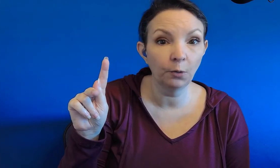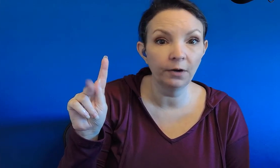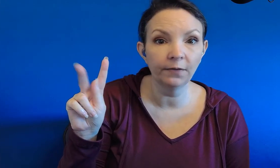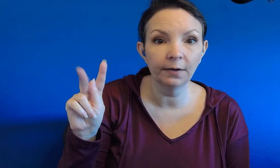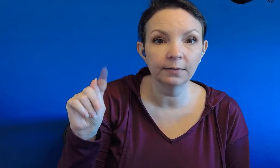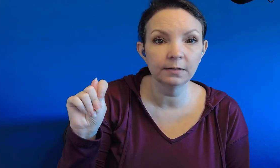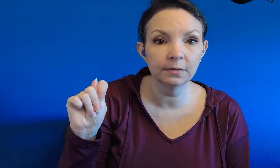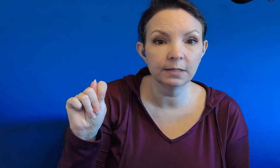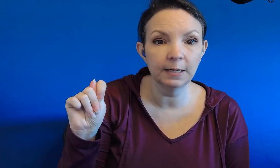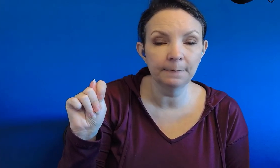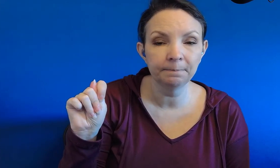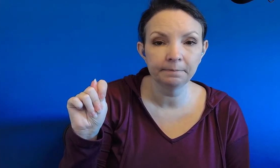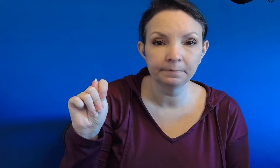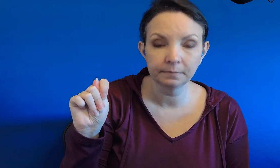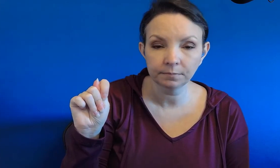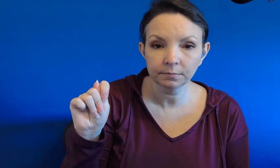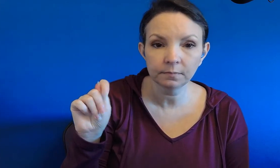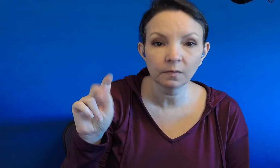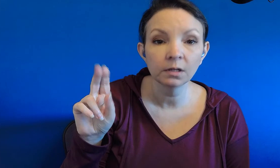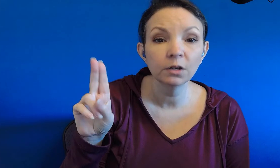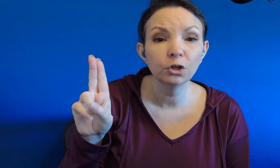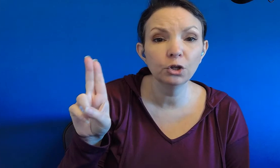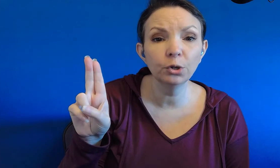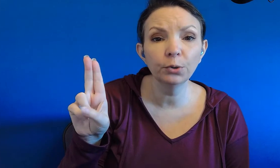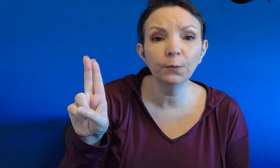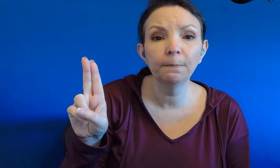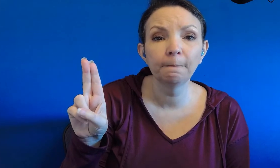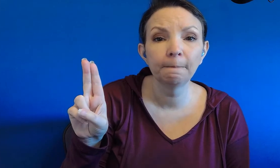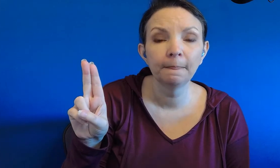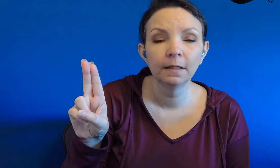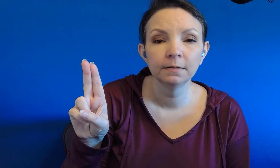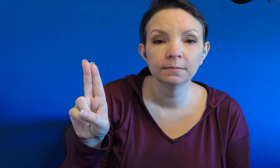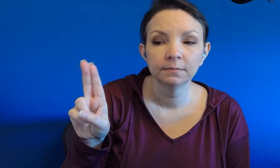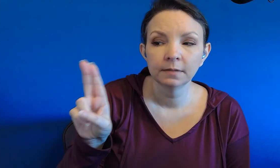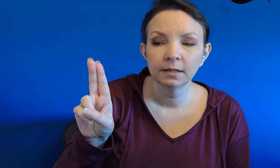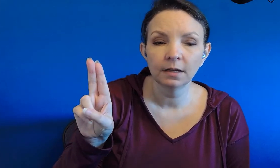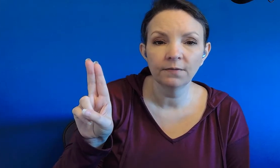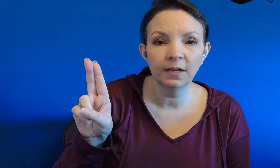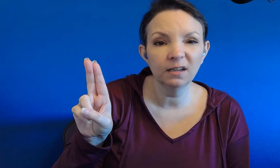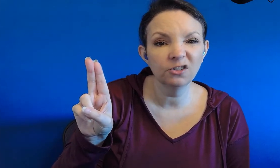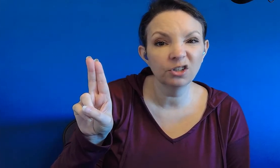finger. So T. U. Now V is just going to open.